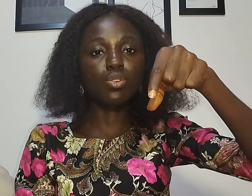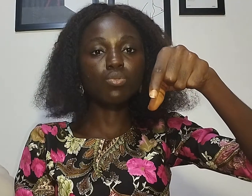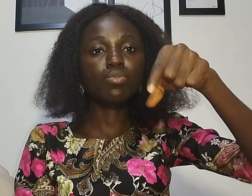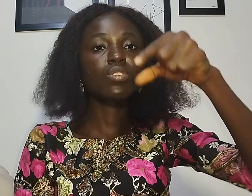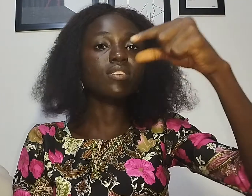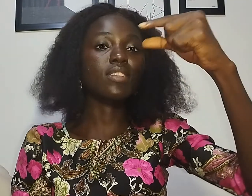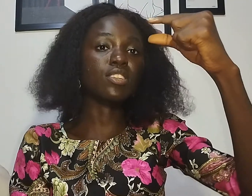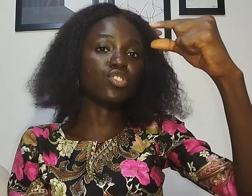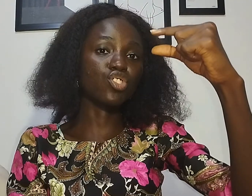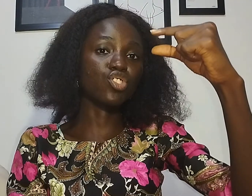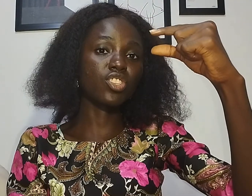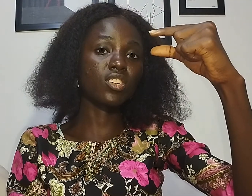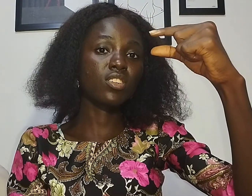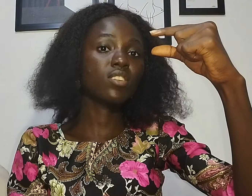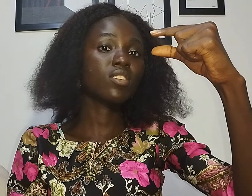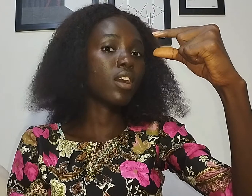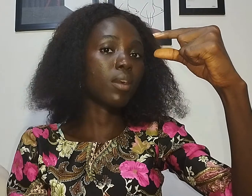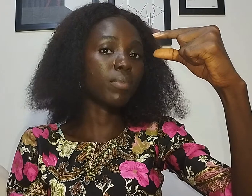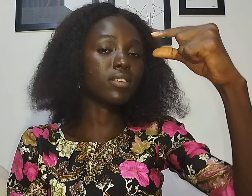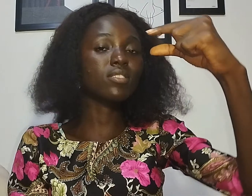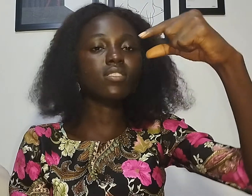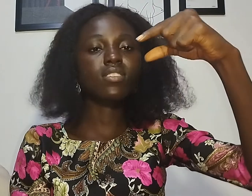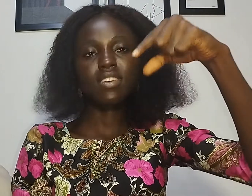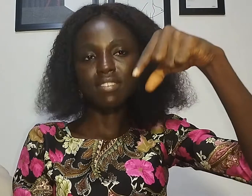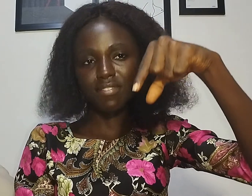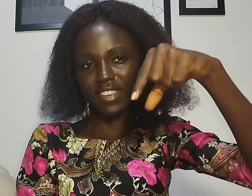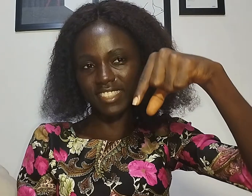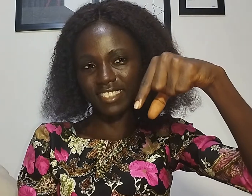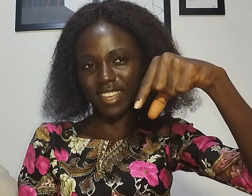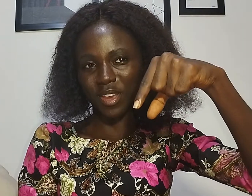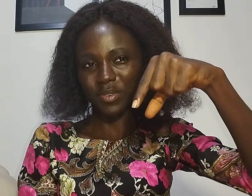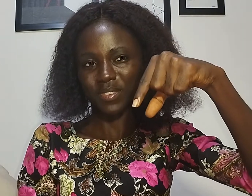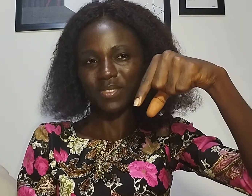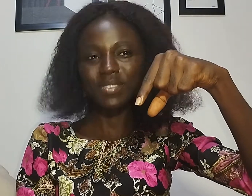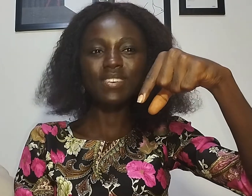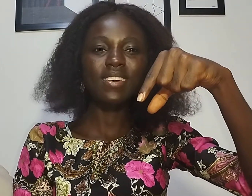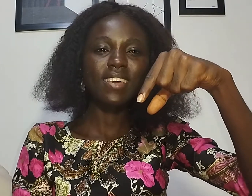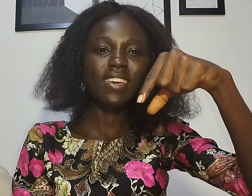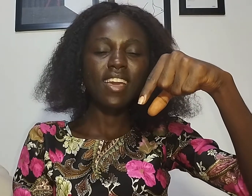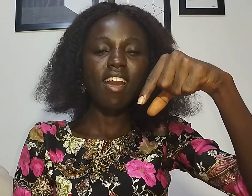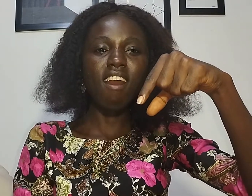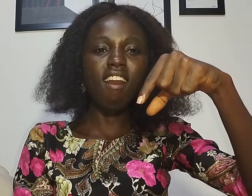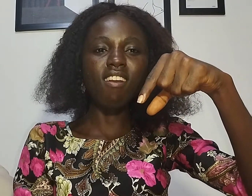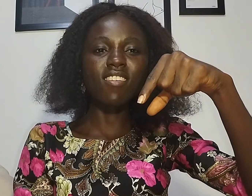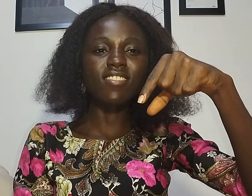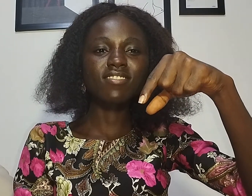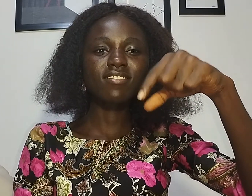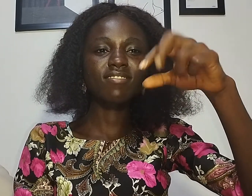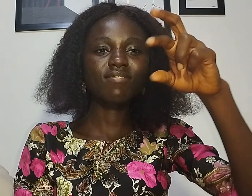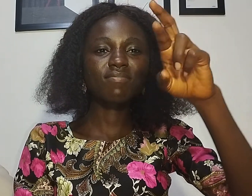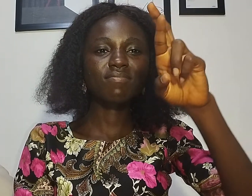Q is letter G, but facing down. R,